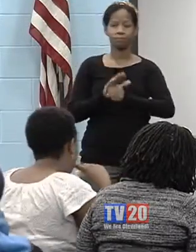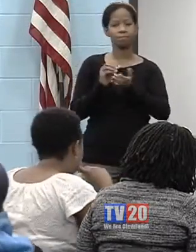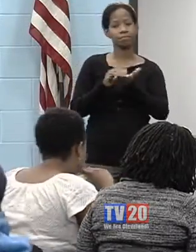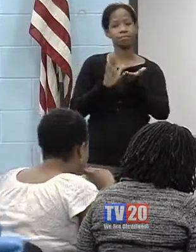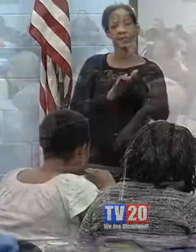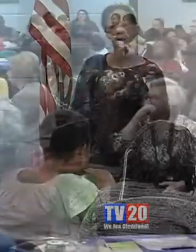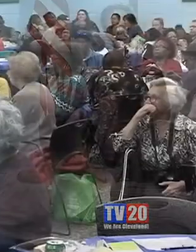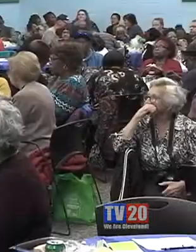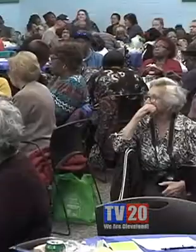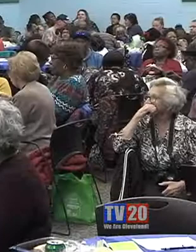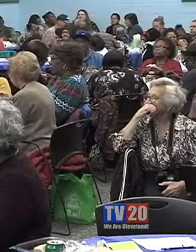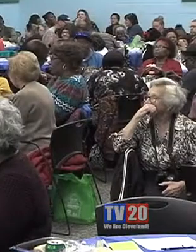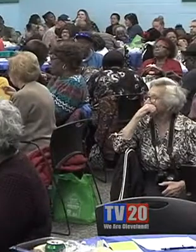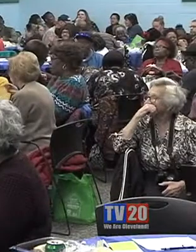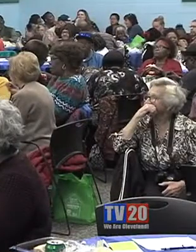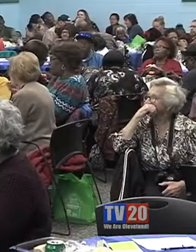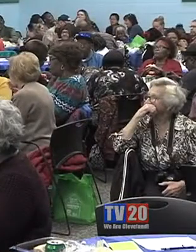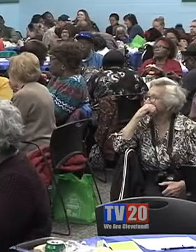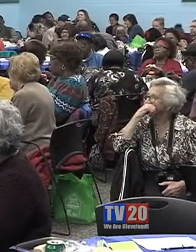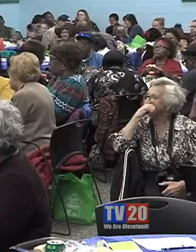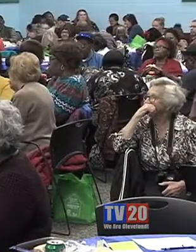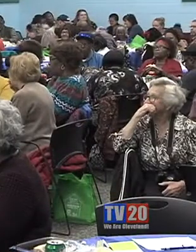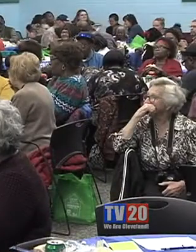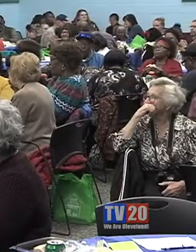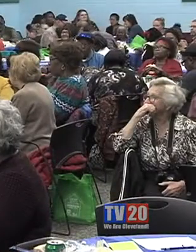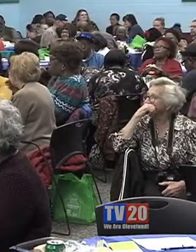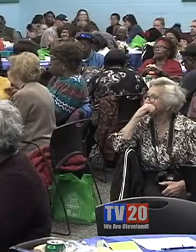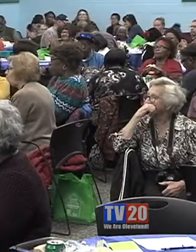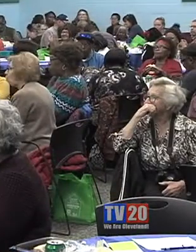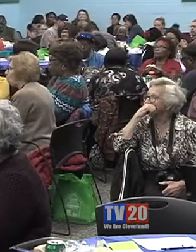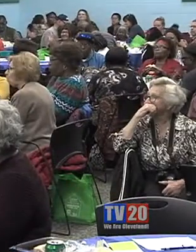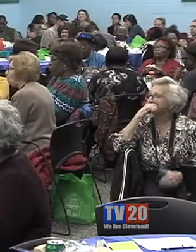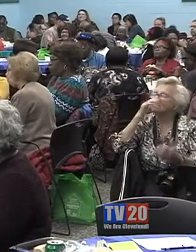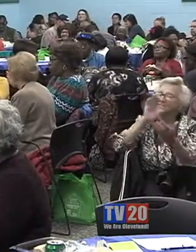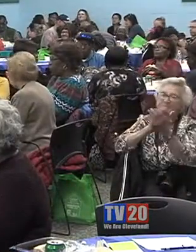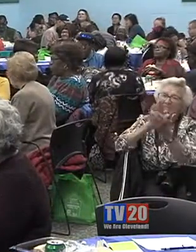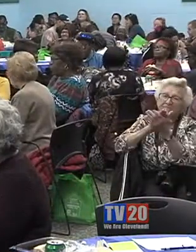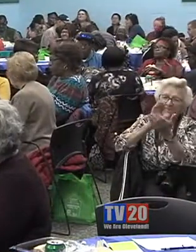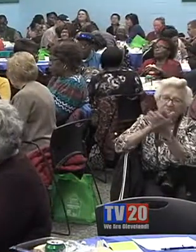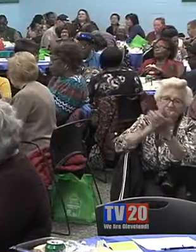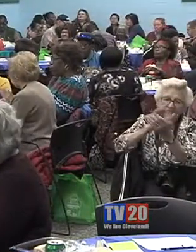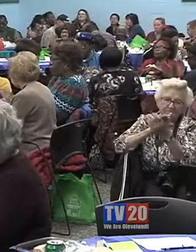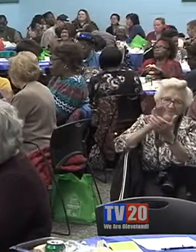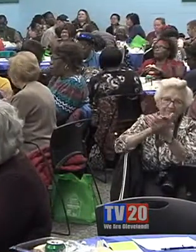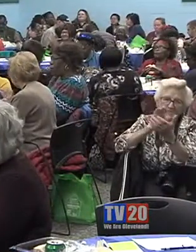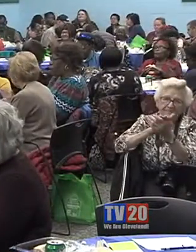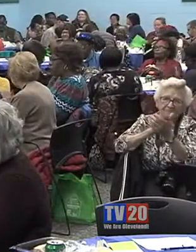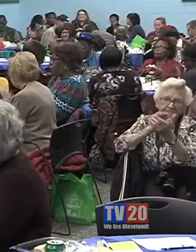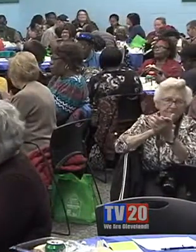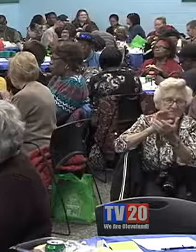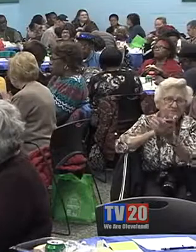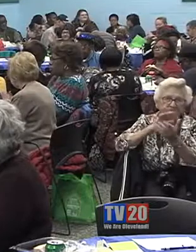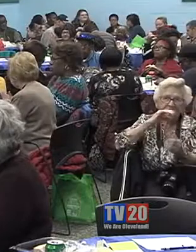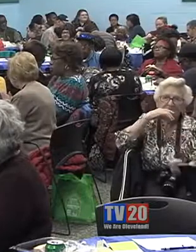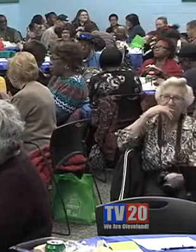Americans Equality Day as well. So October 15th, mark it right on your calendar.